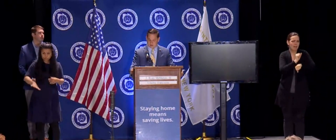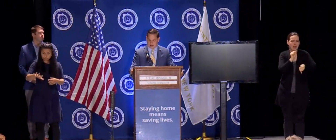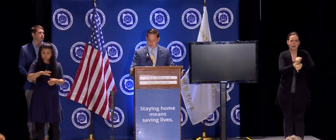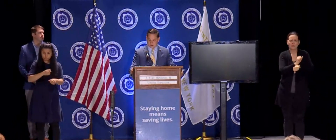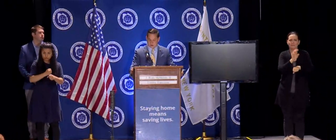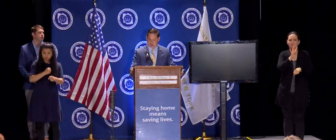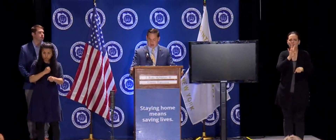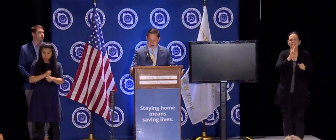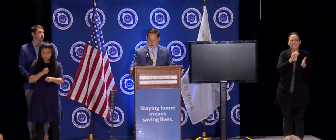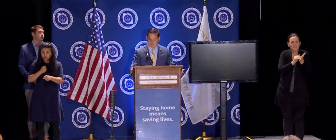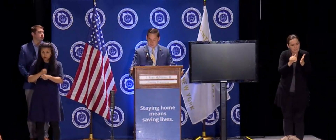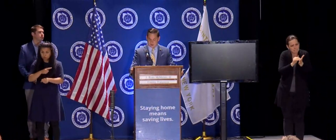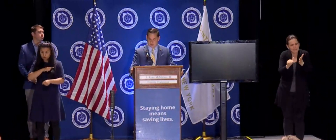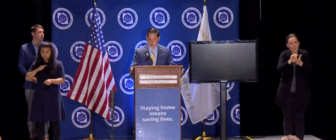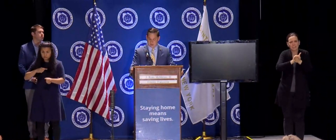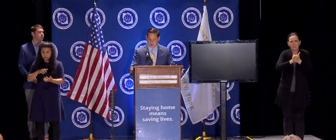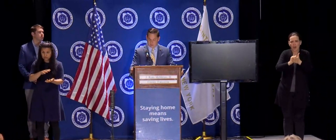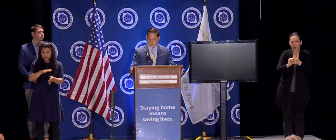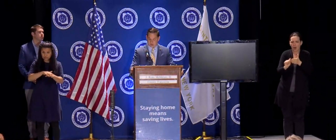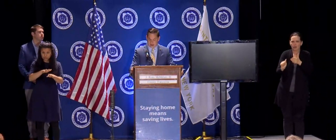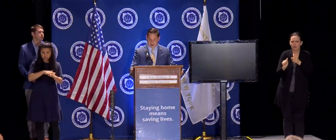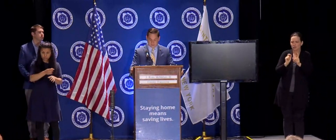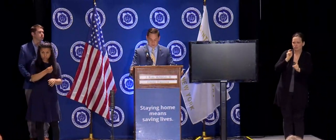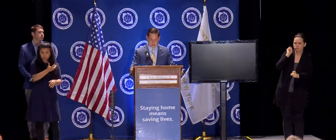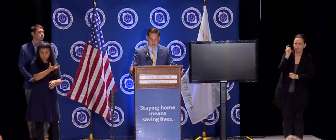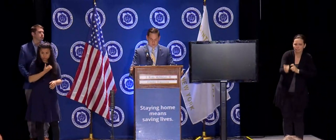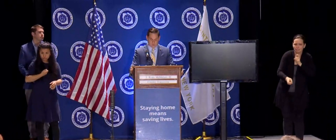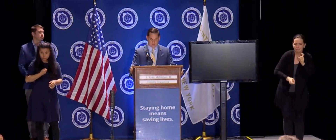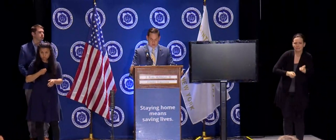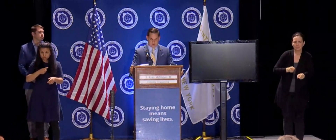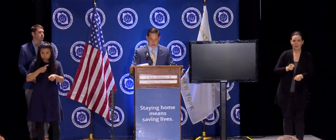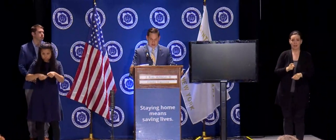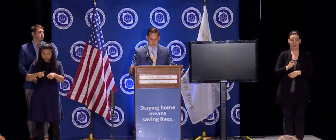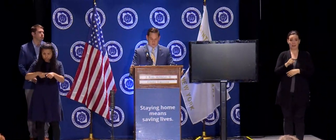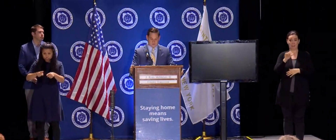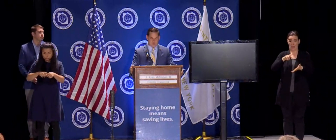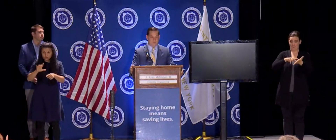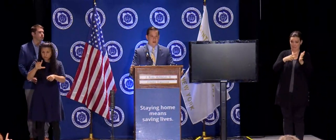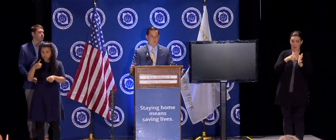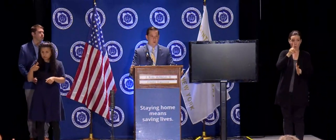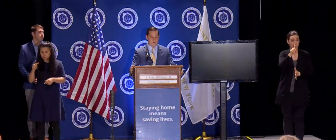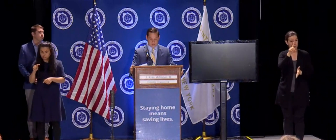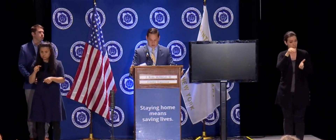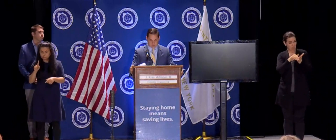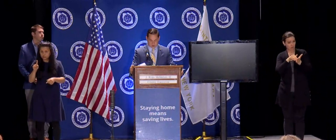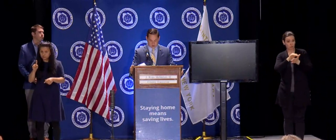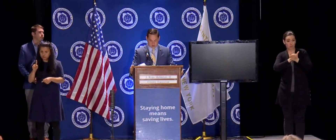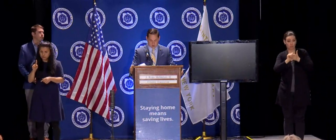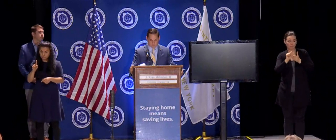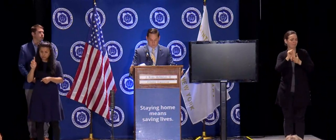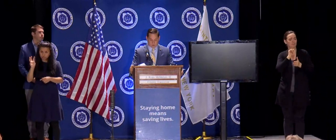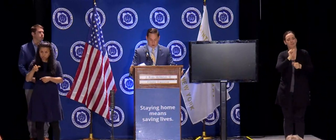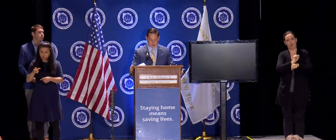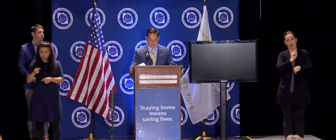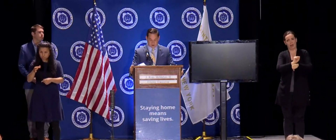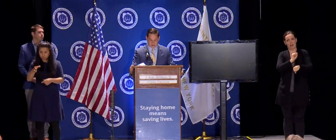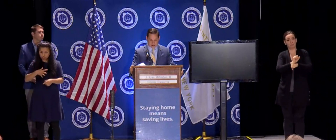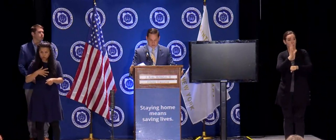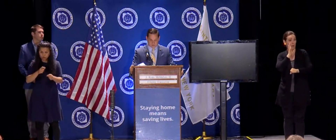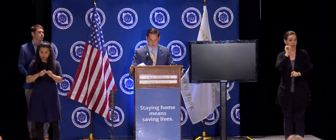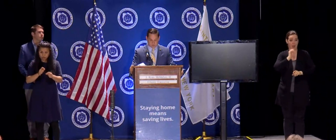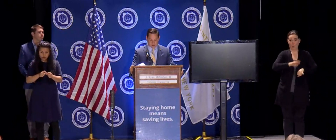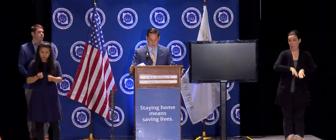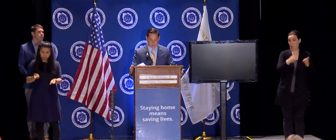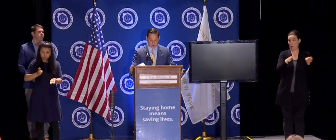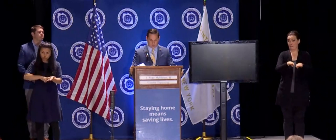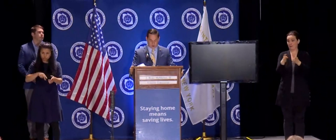this, 1,000 jobs, minimum jobs. $40 million of new payroll a year, over $400